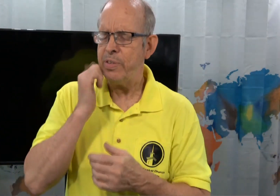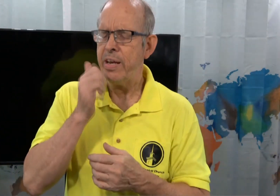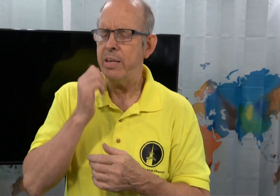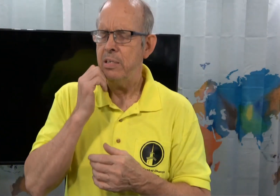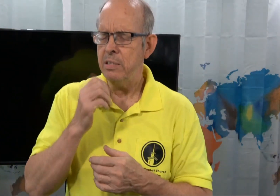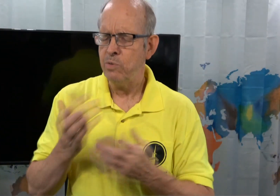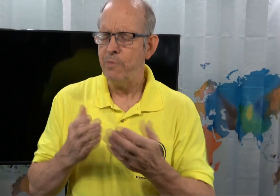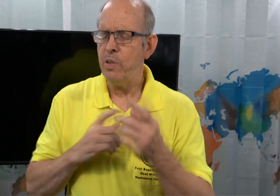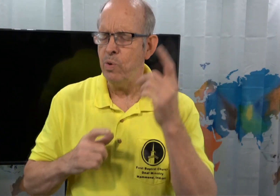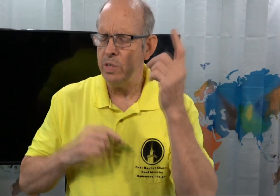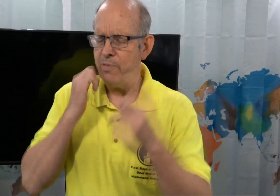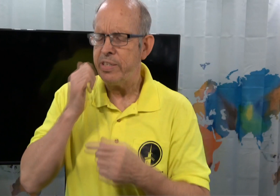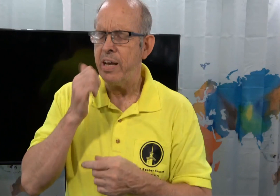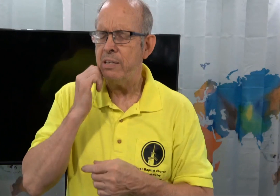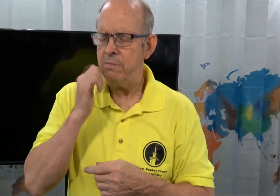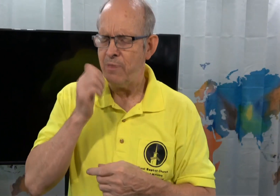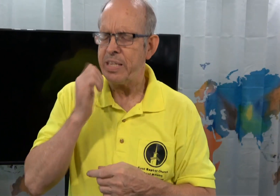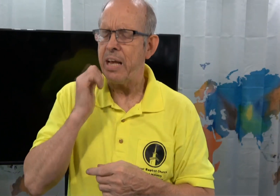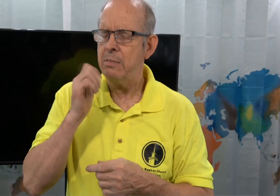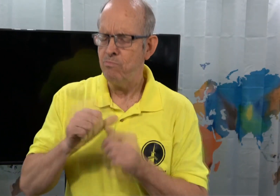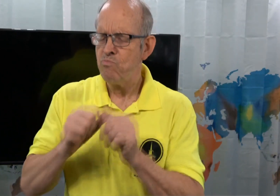day, strive the Lord every day, every day.